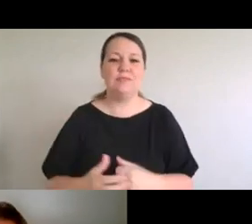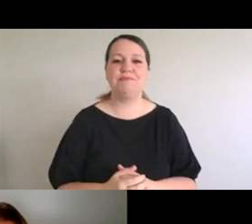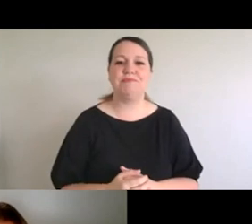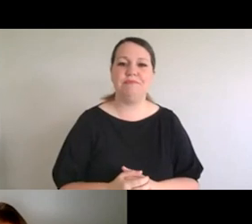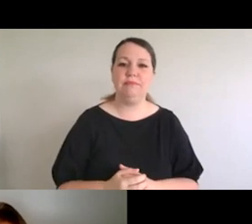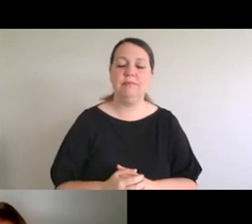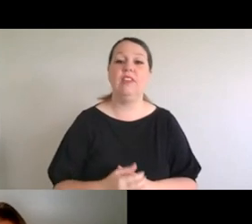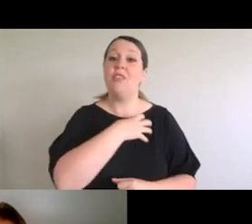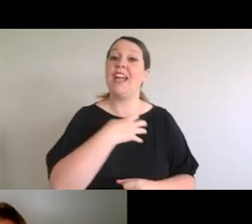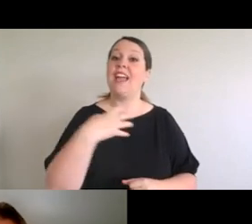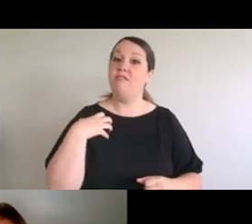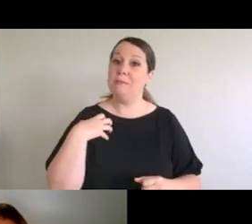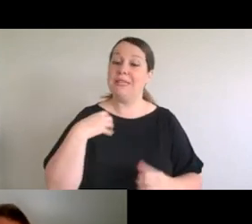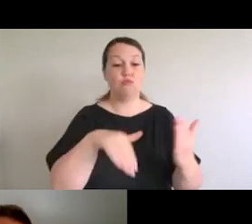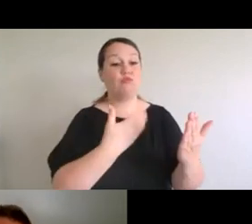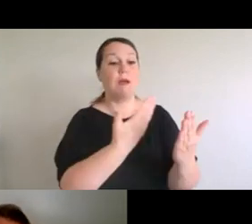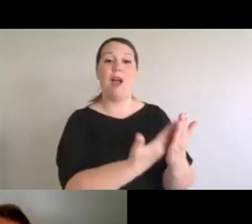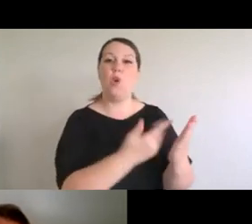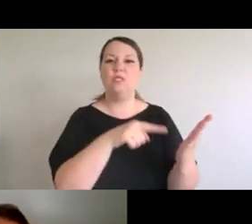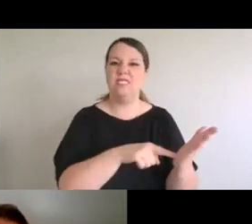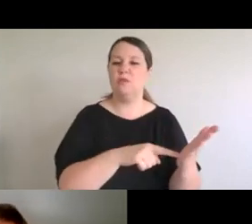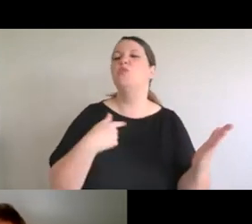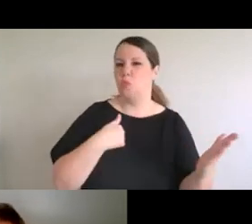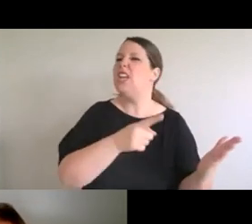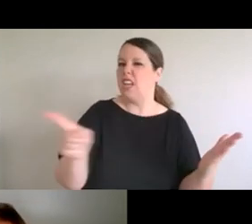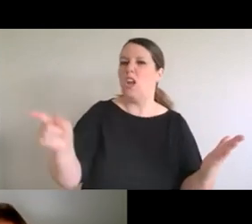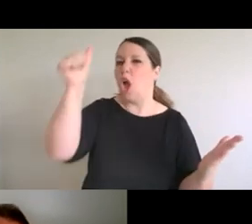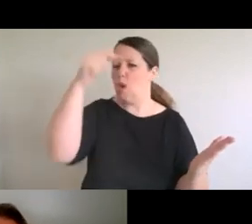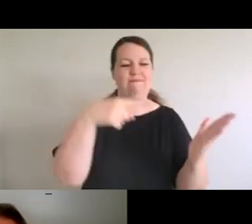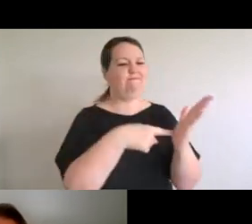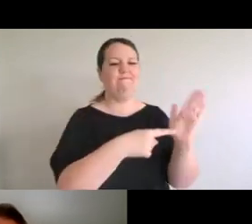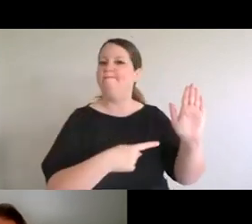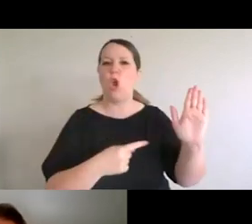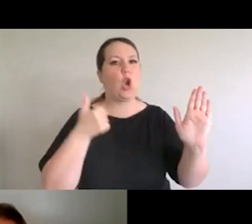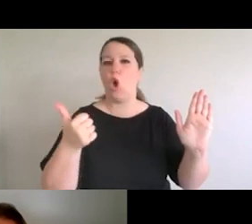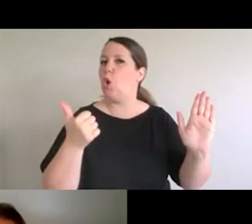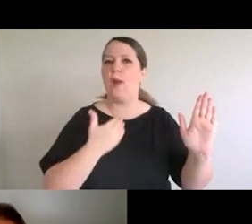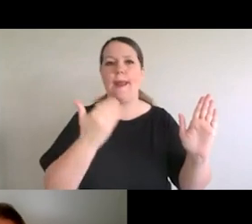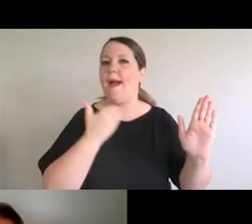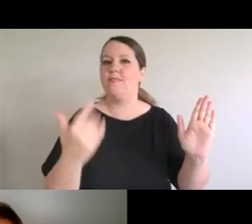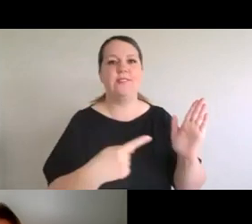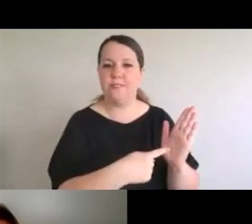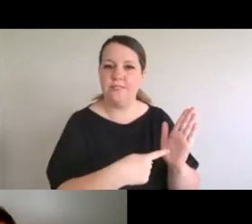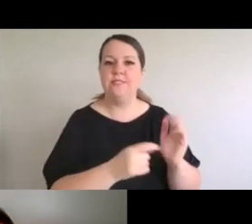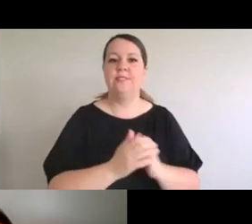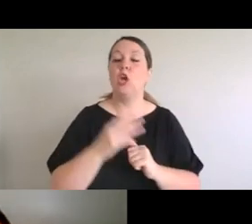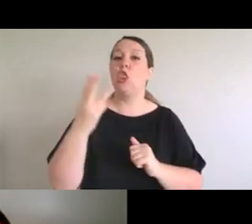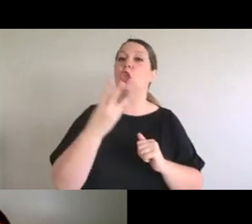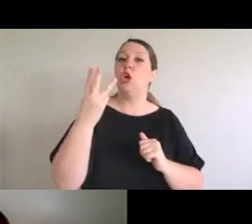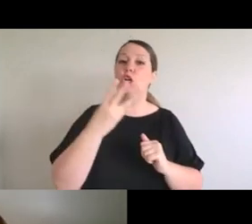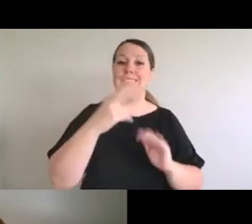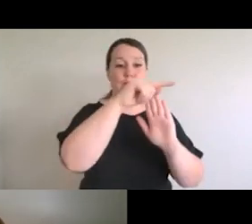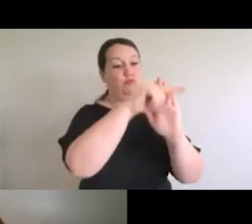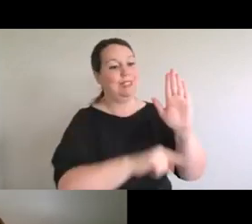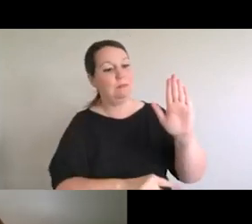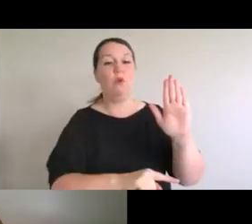government proposal is not good enough, as it won't deliver the 13 principles of the Access